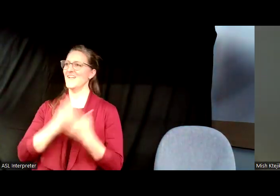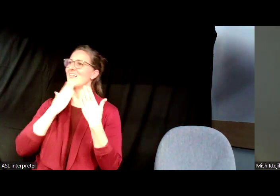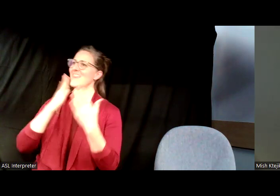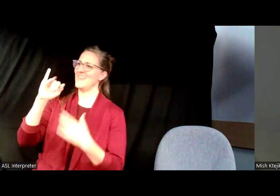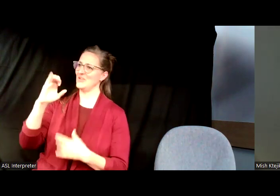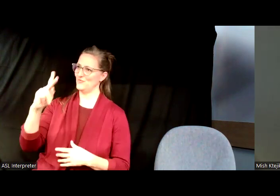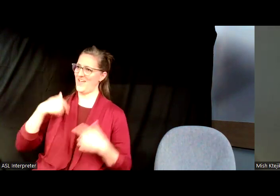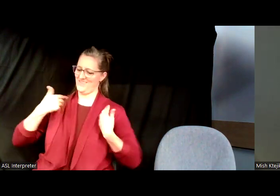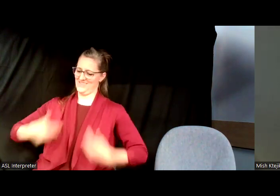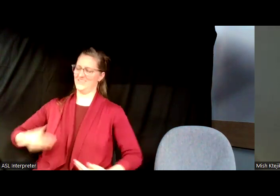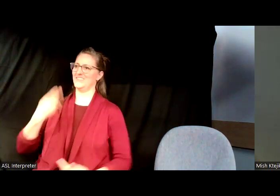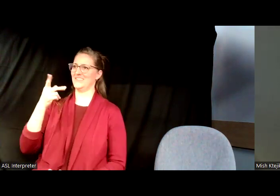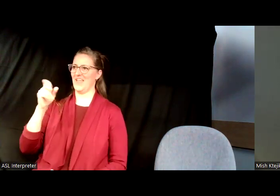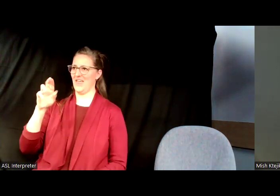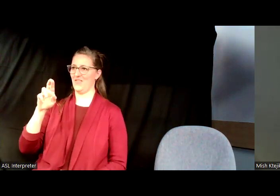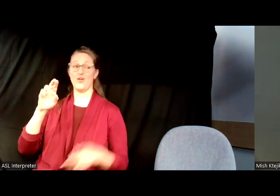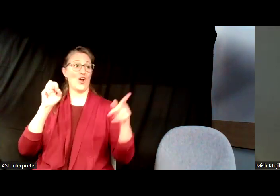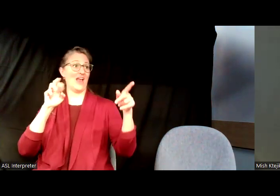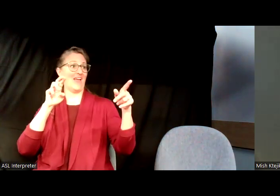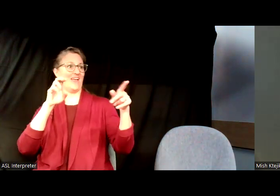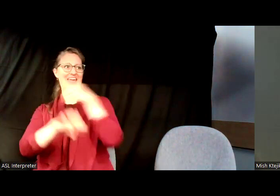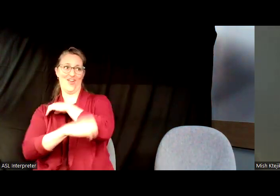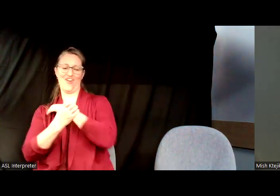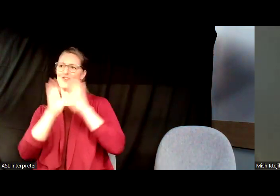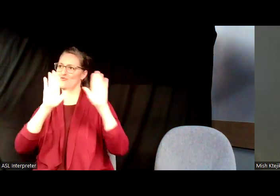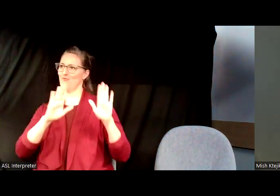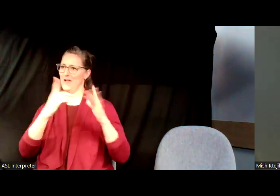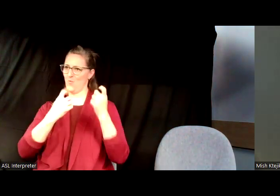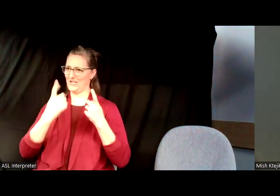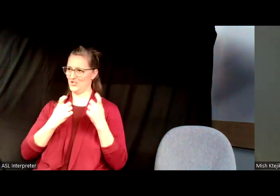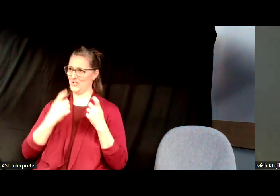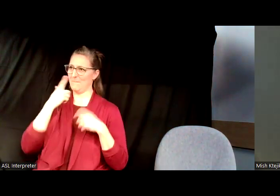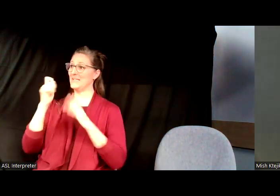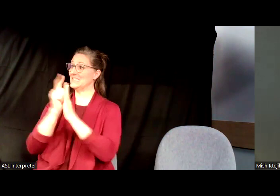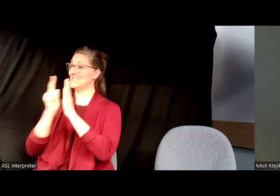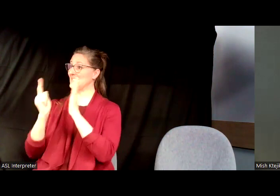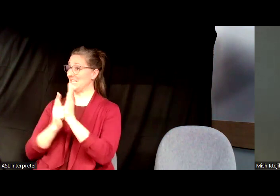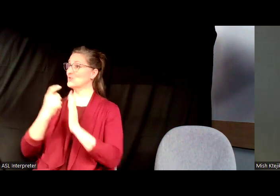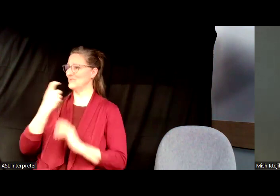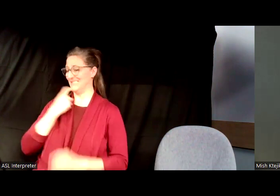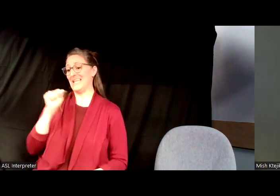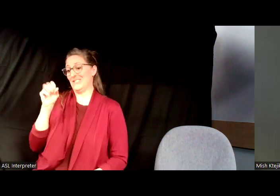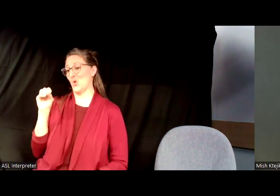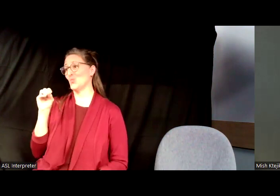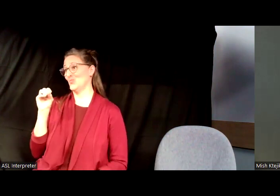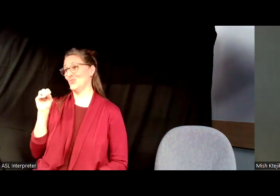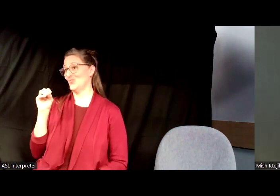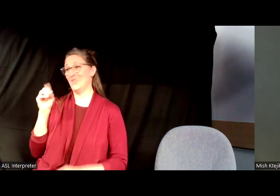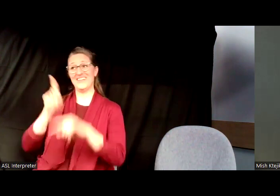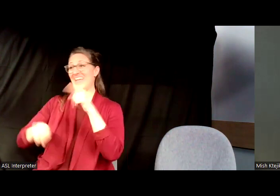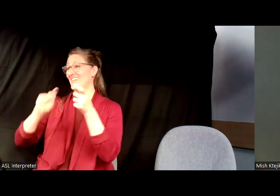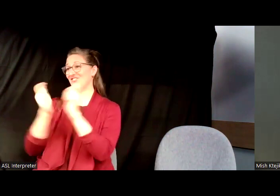Jack. This is Heather. Eric, that's a great question. Because the statute says so, and we can't change